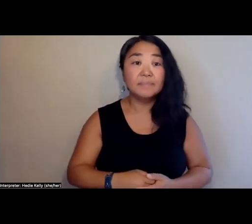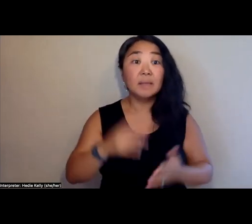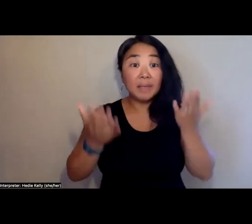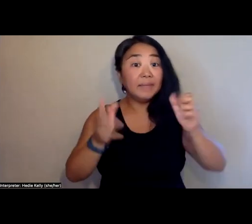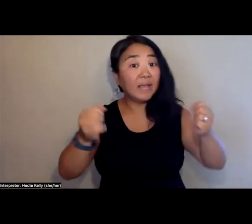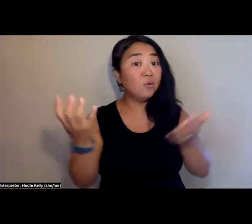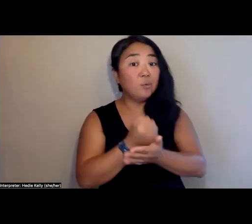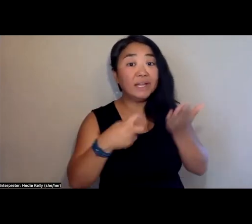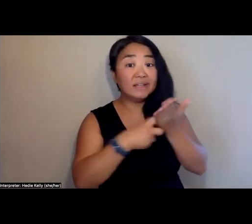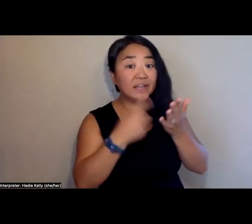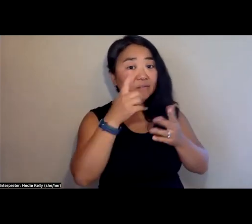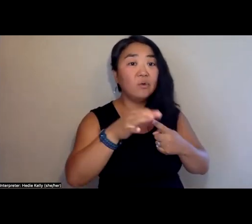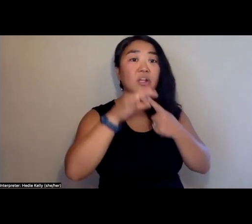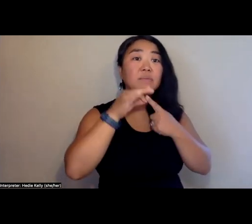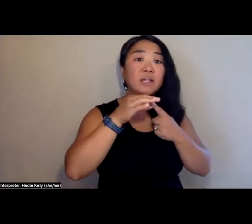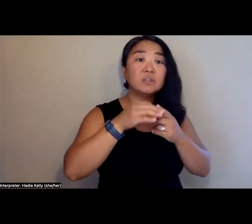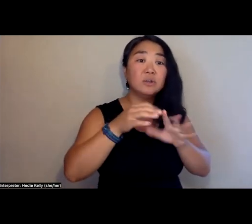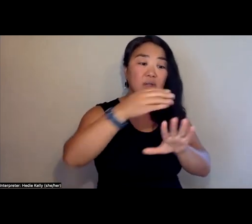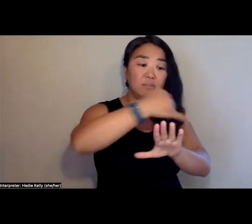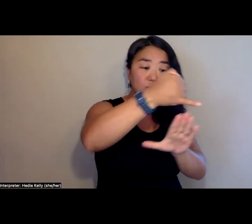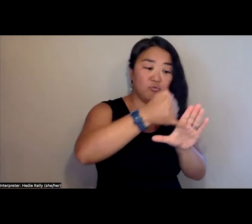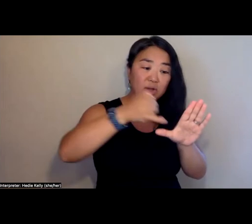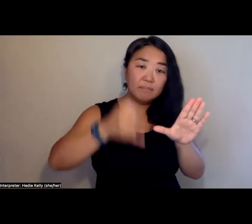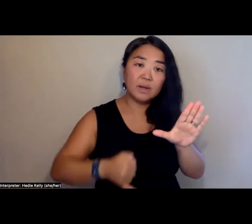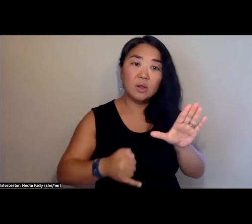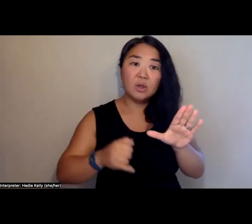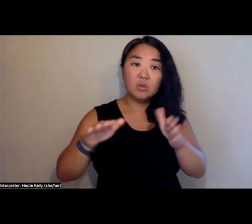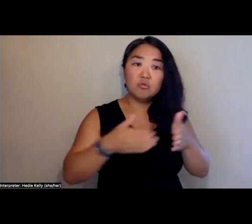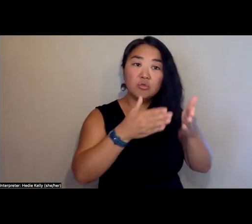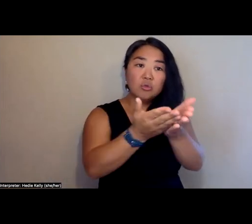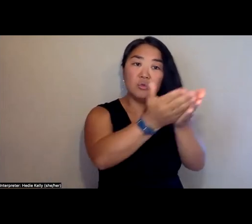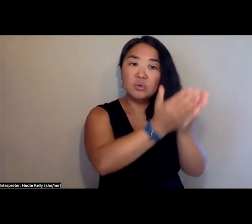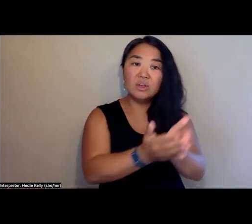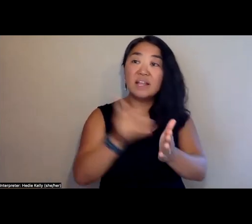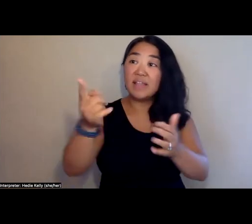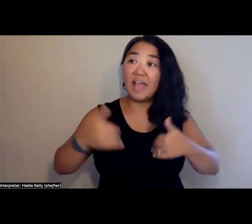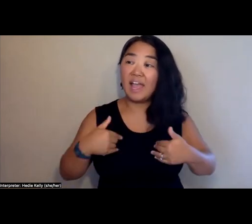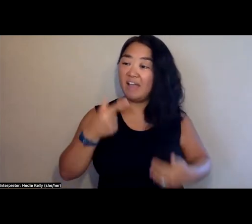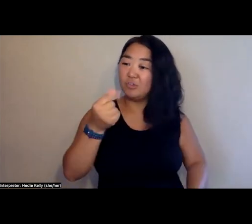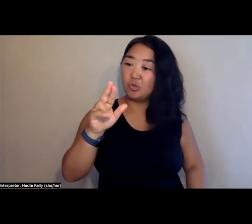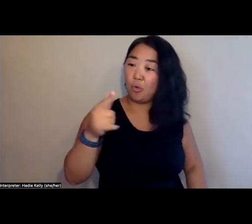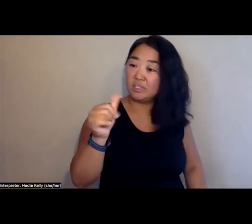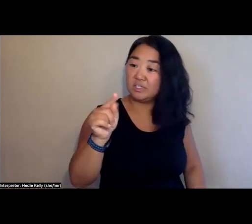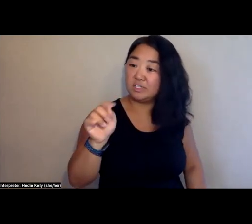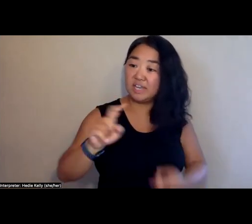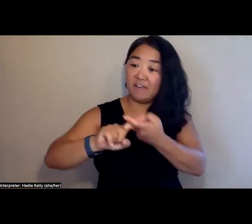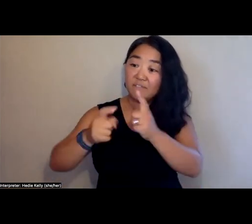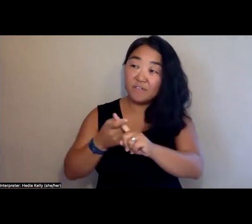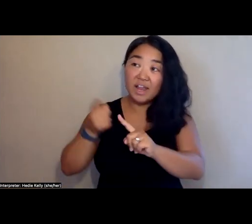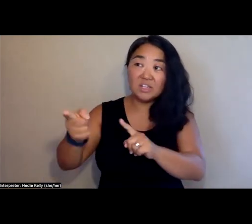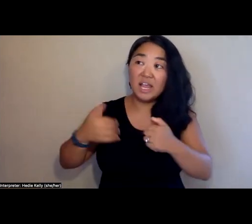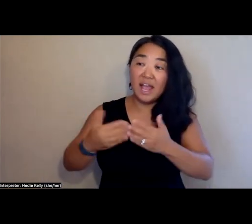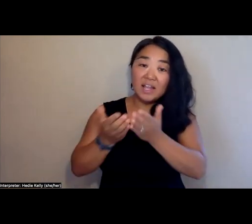for a special Perimeter River cruise, courtesy of my friend Georgette at Sea Philly. They run a small little luxury boat cruise on the Delaware